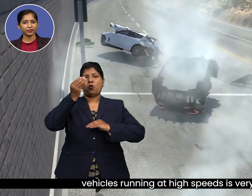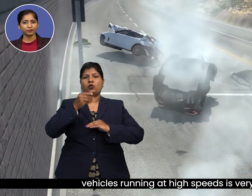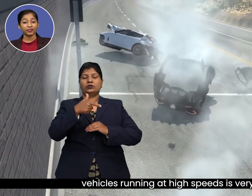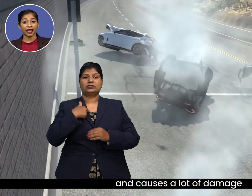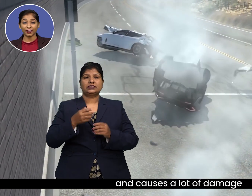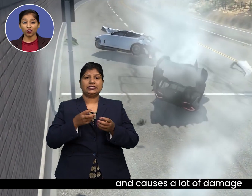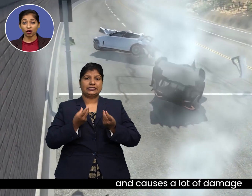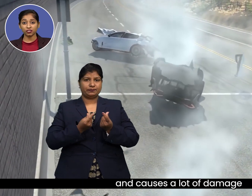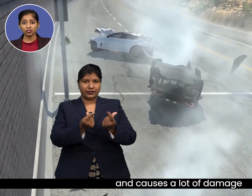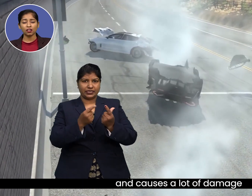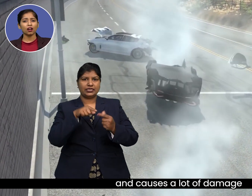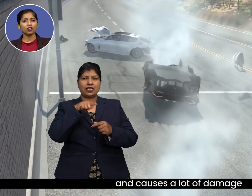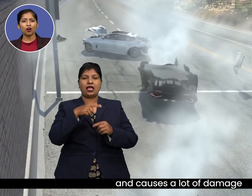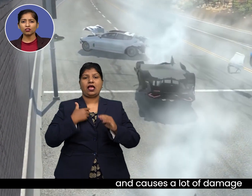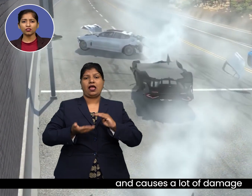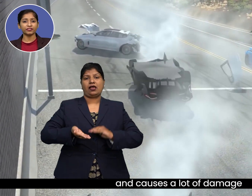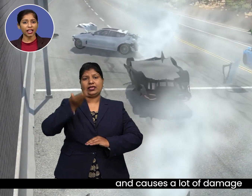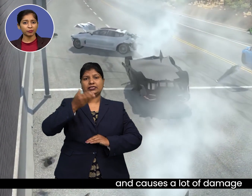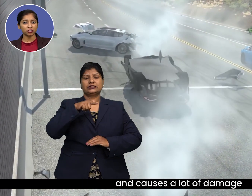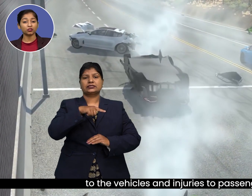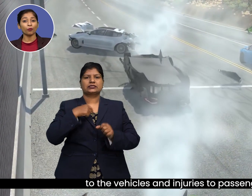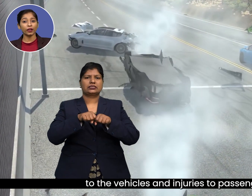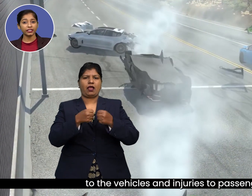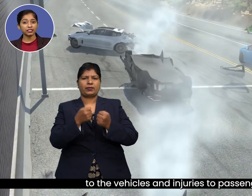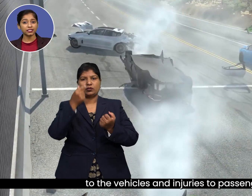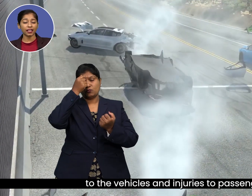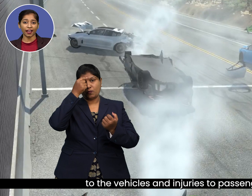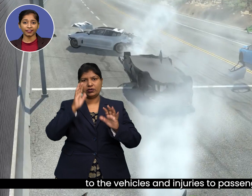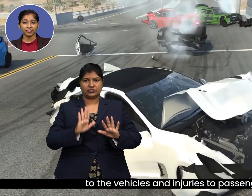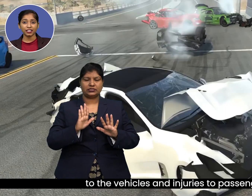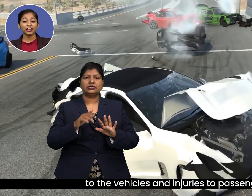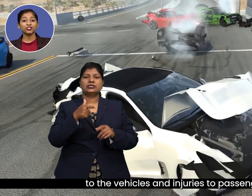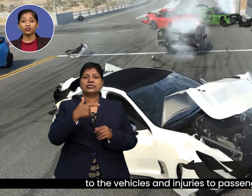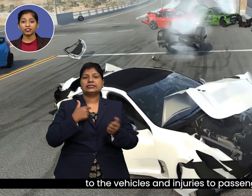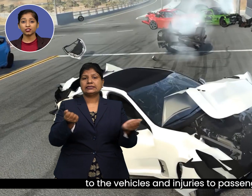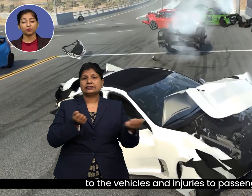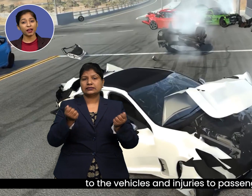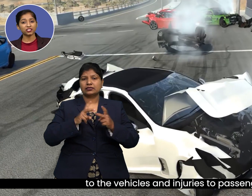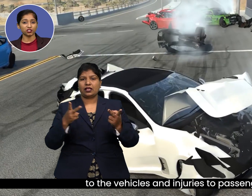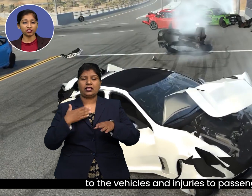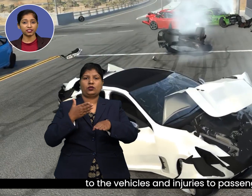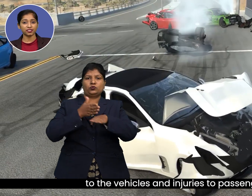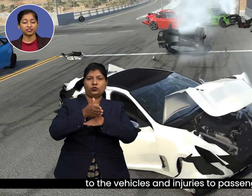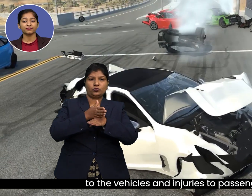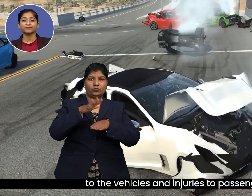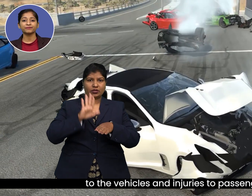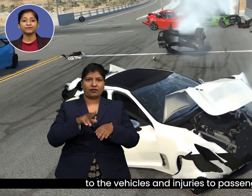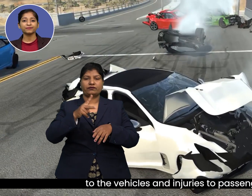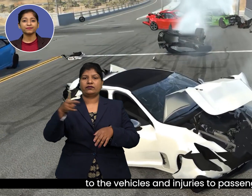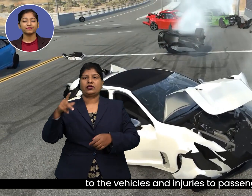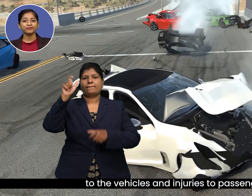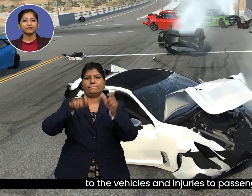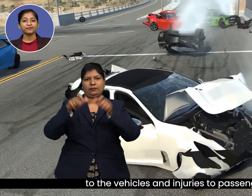high and causes a lot of damage to the vehicles and injuries to passengers.